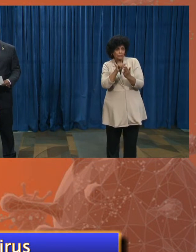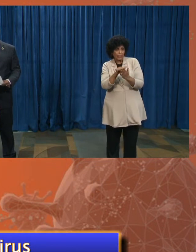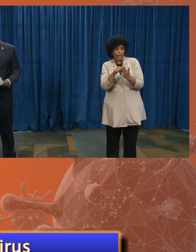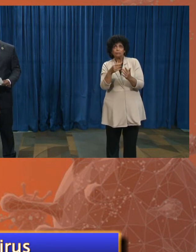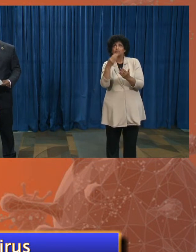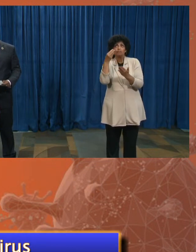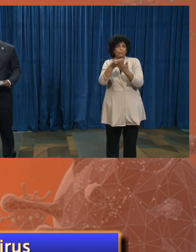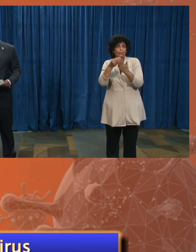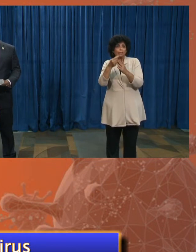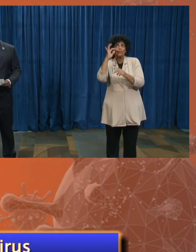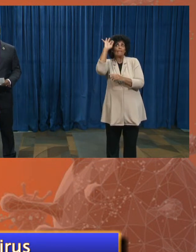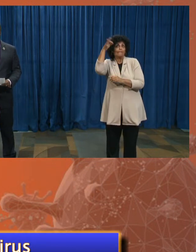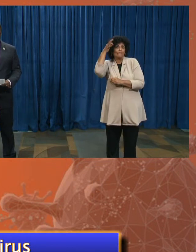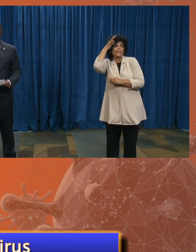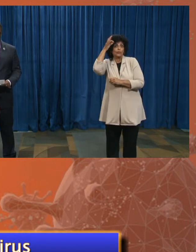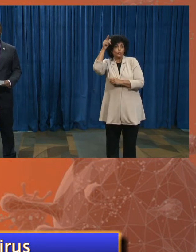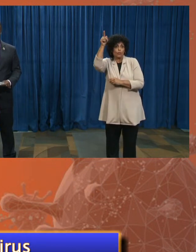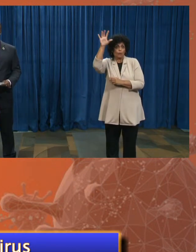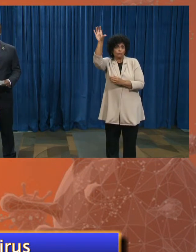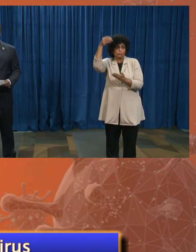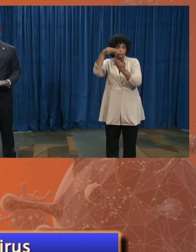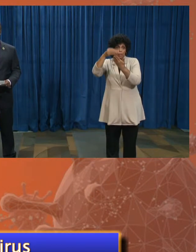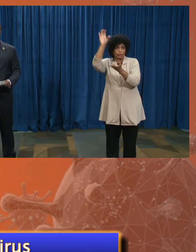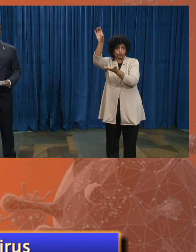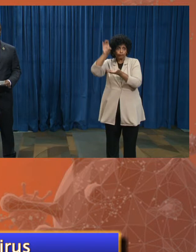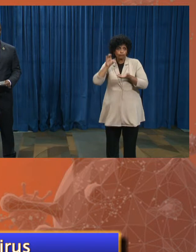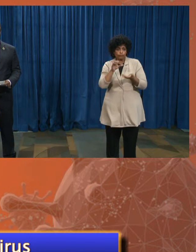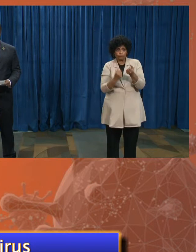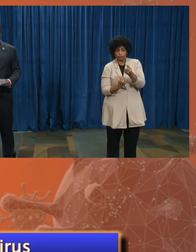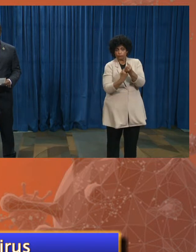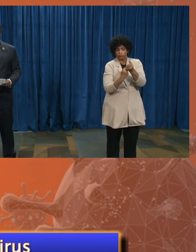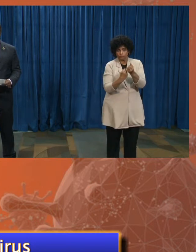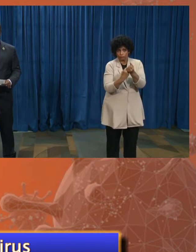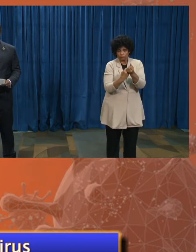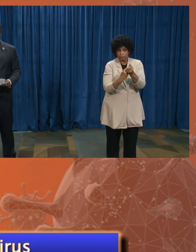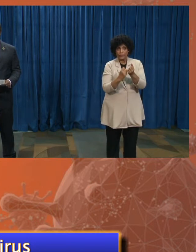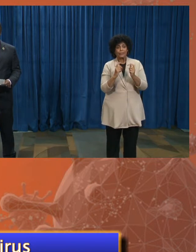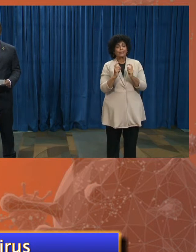dollars, and it offers up to